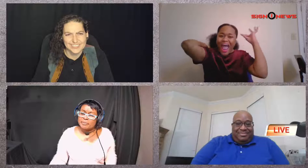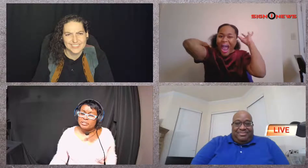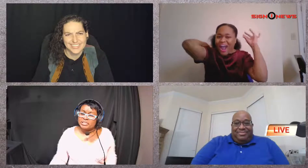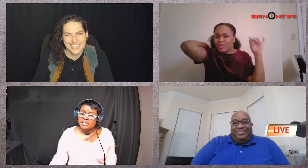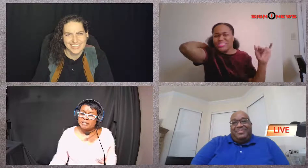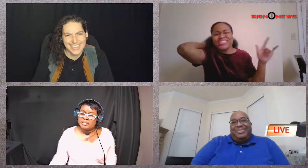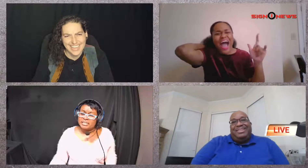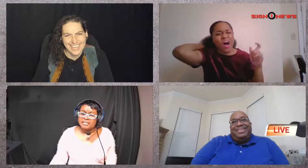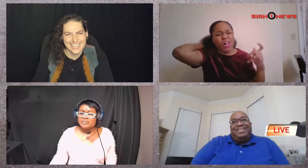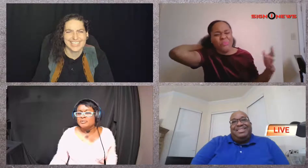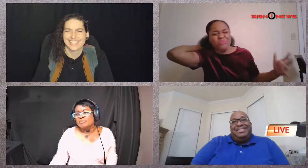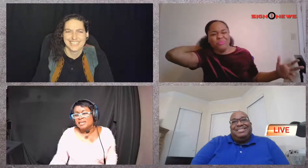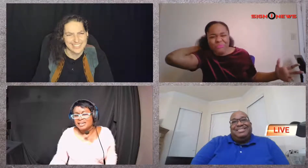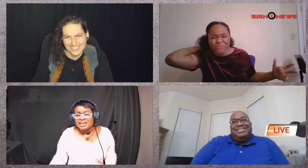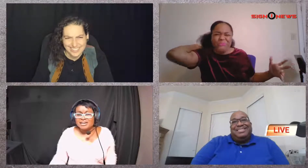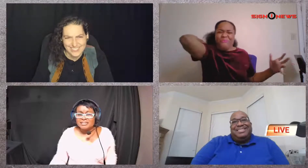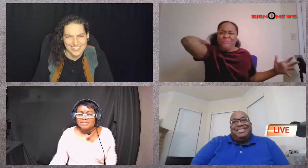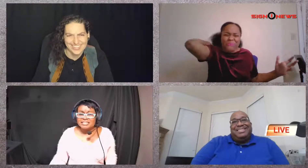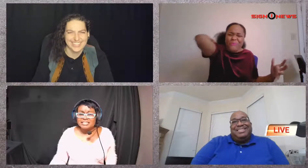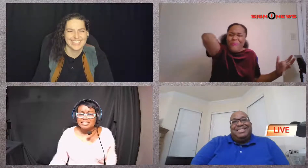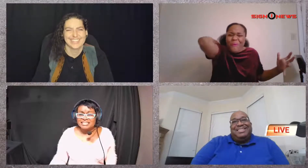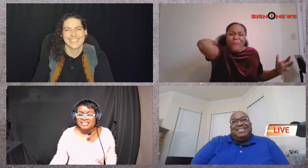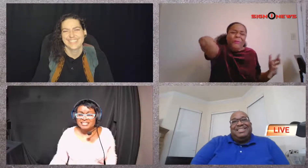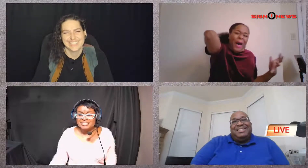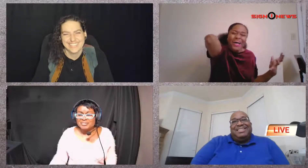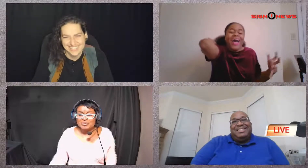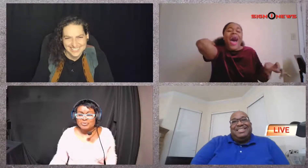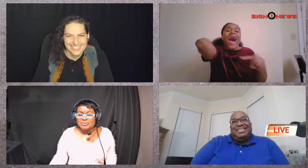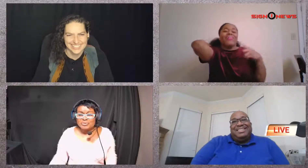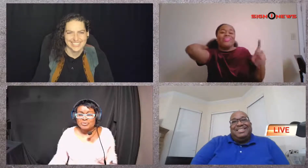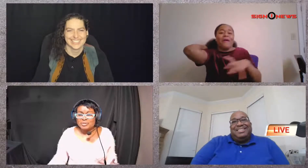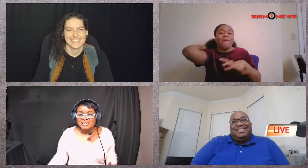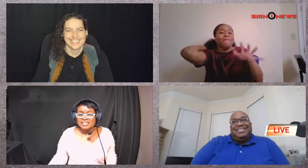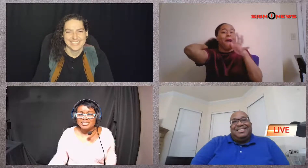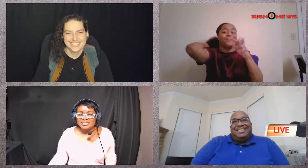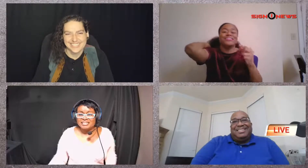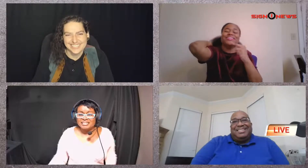"Why are Black people ashamed of, the Black hair?"